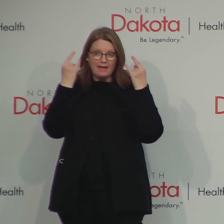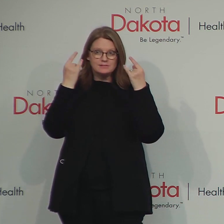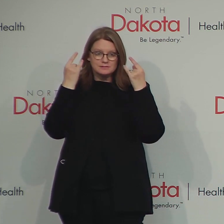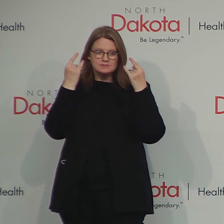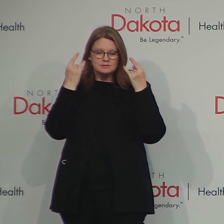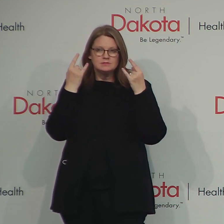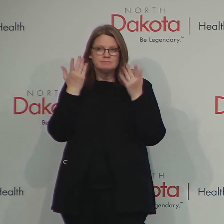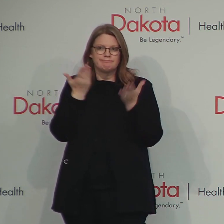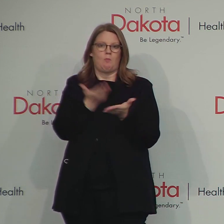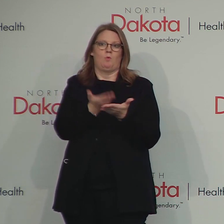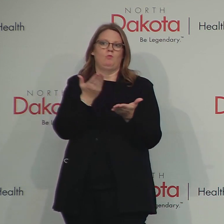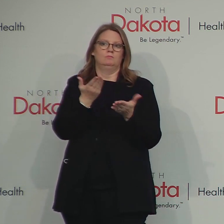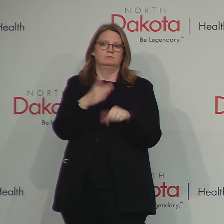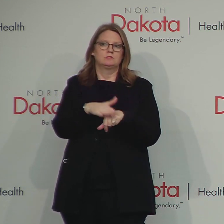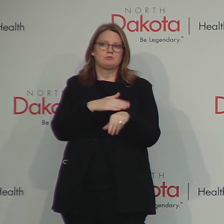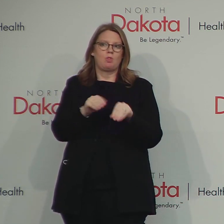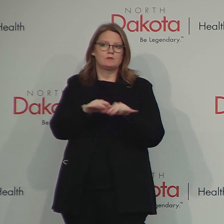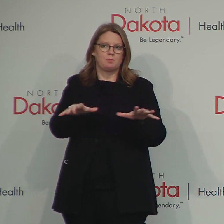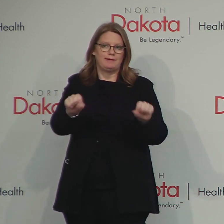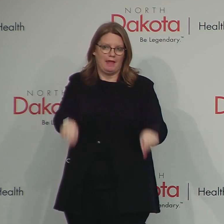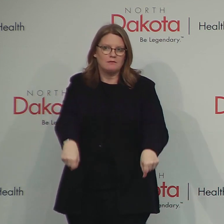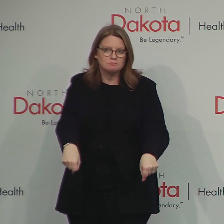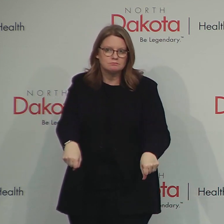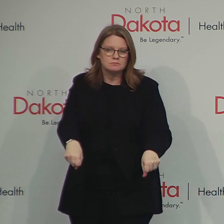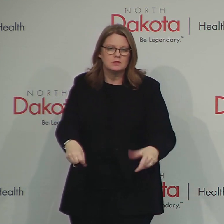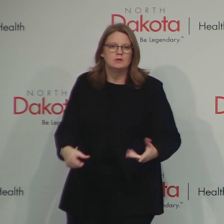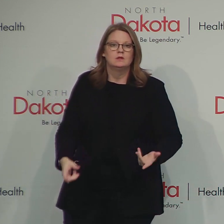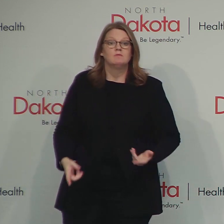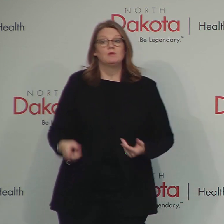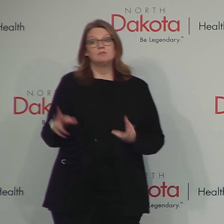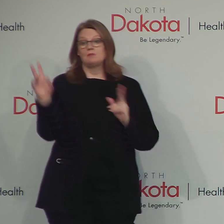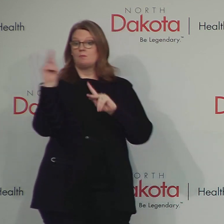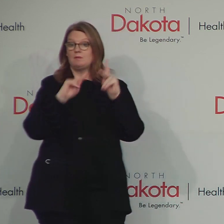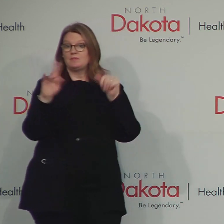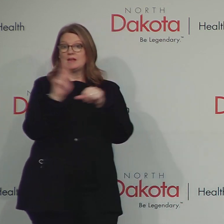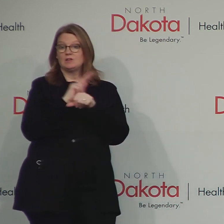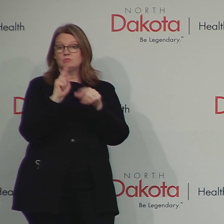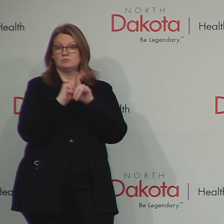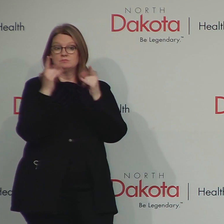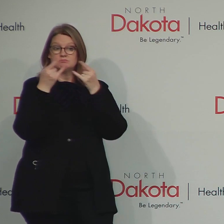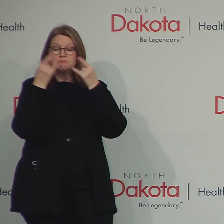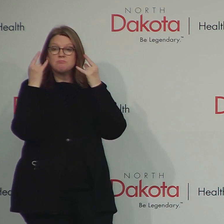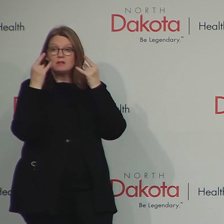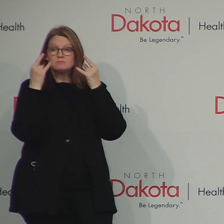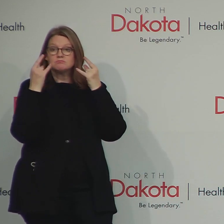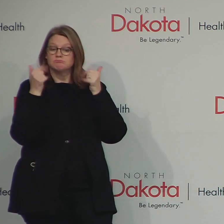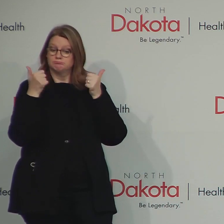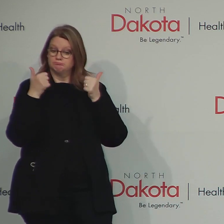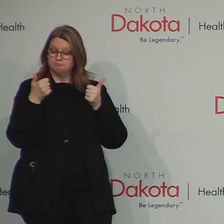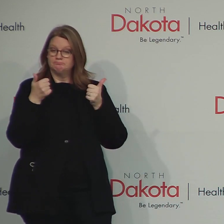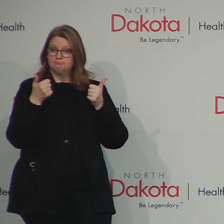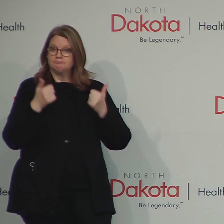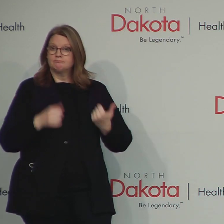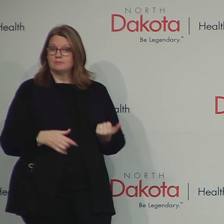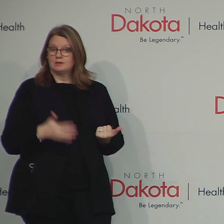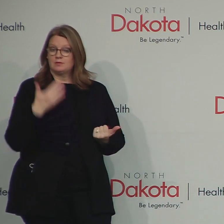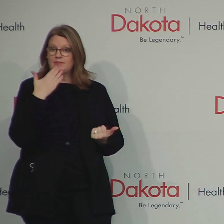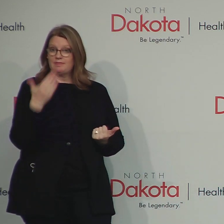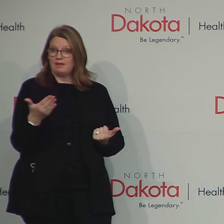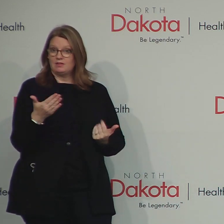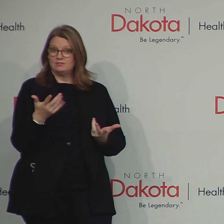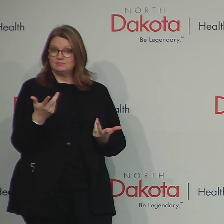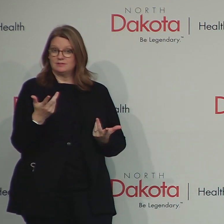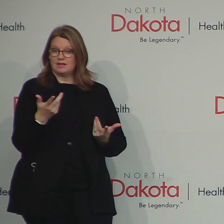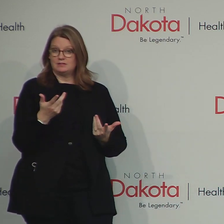help slow the spread, and so for those who were wearing them, it was a positive contributor. And that science